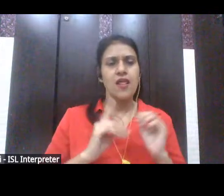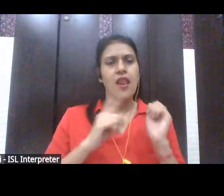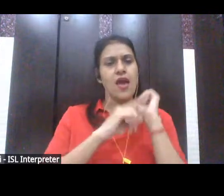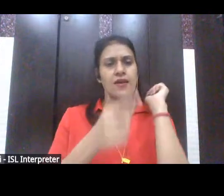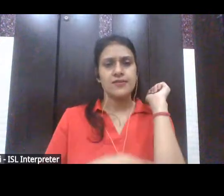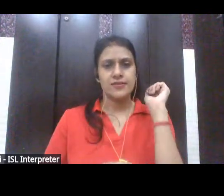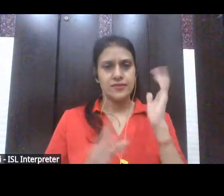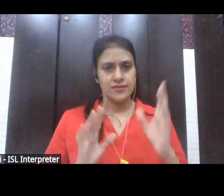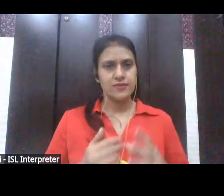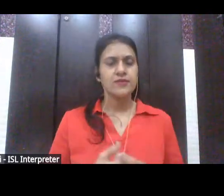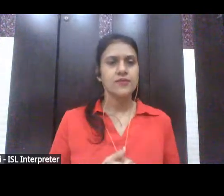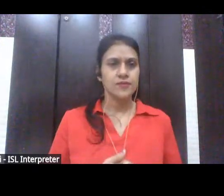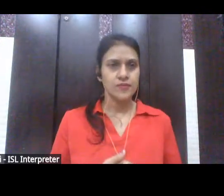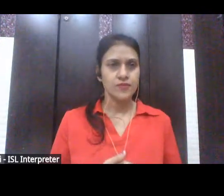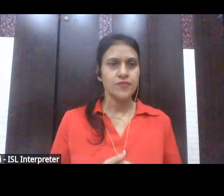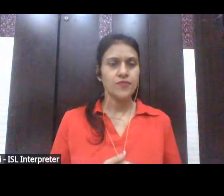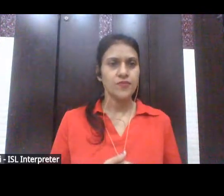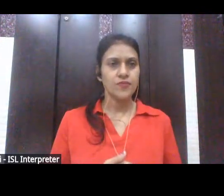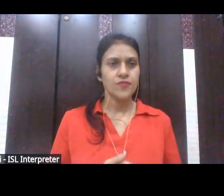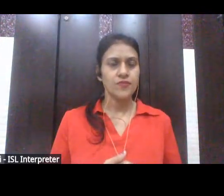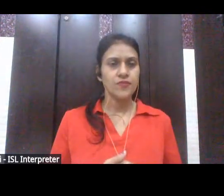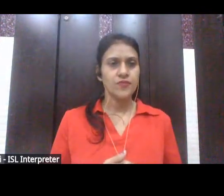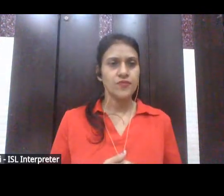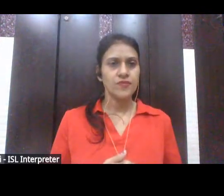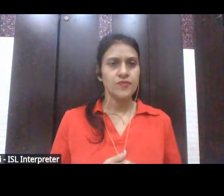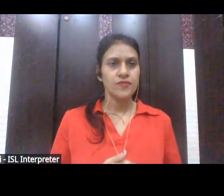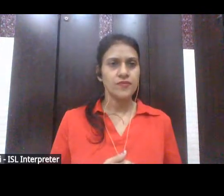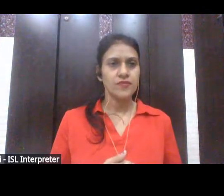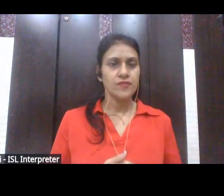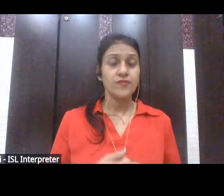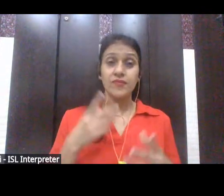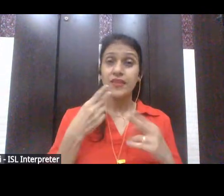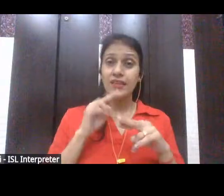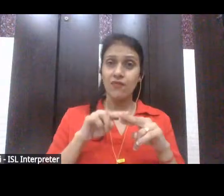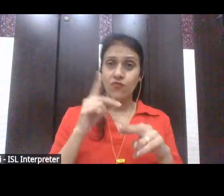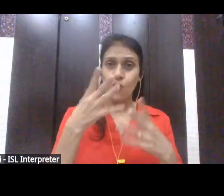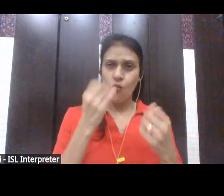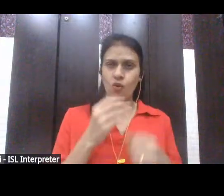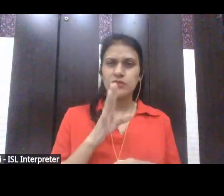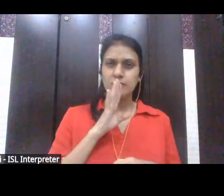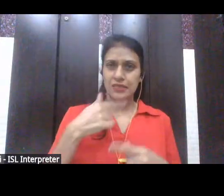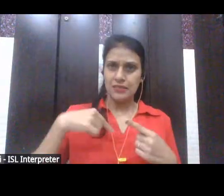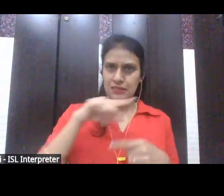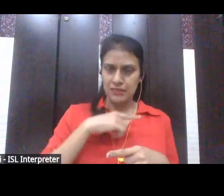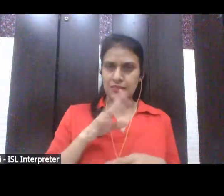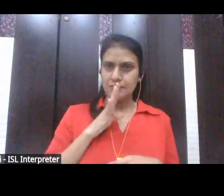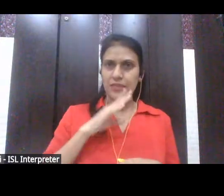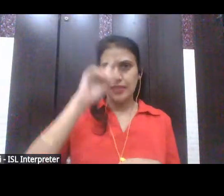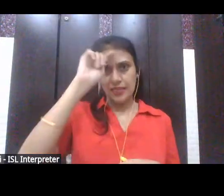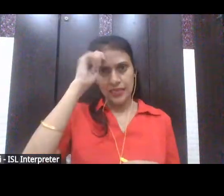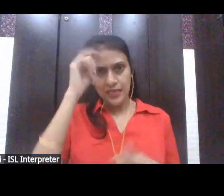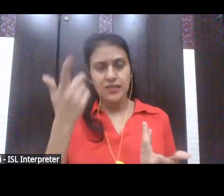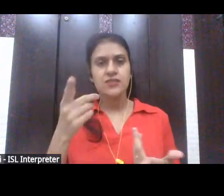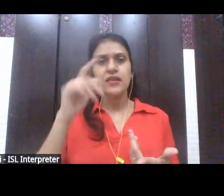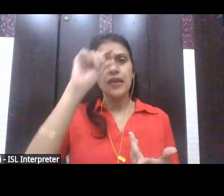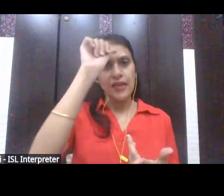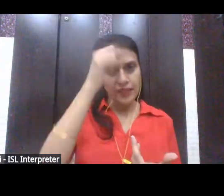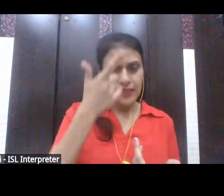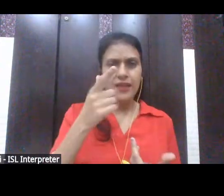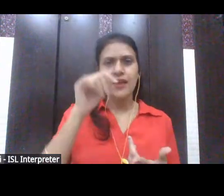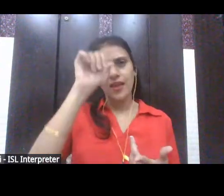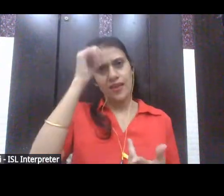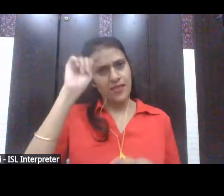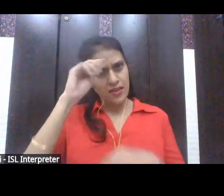case you would want us to speak in Hindi or do a English, then please mention that